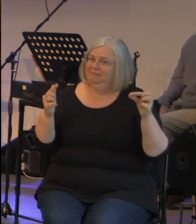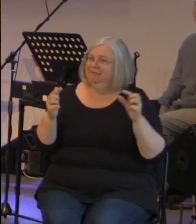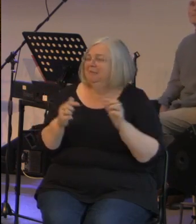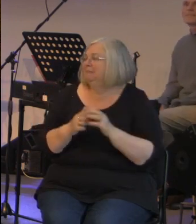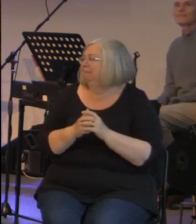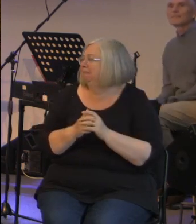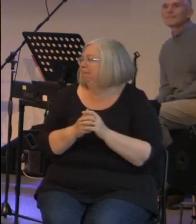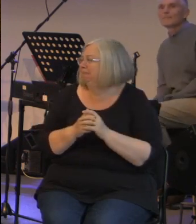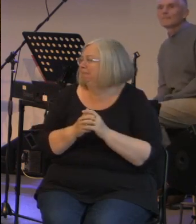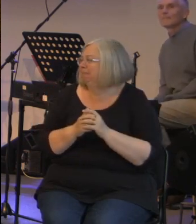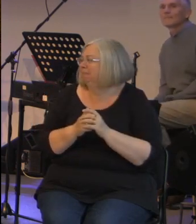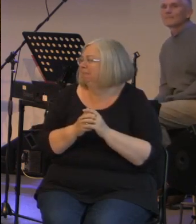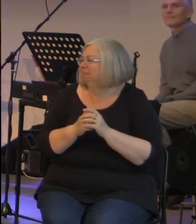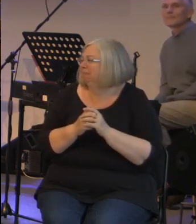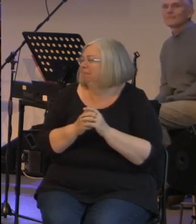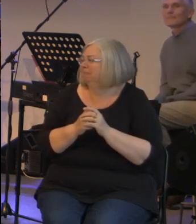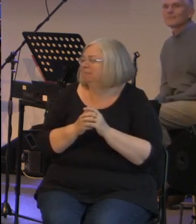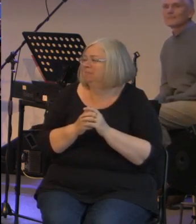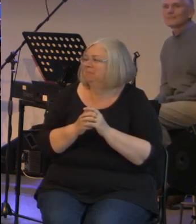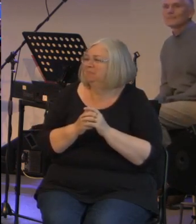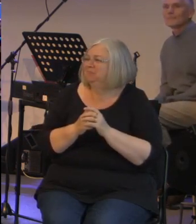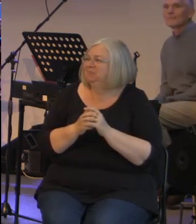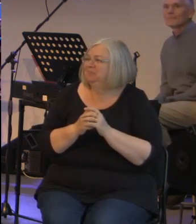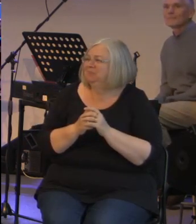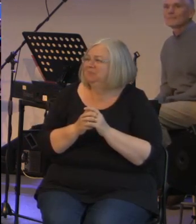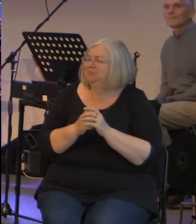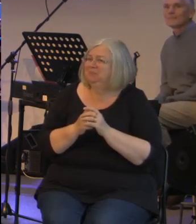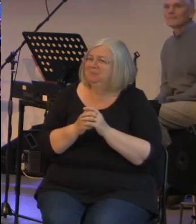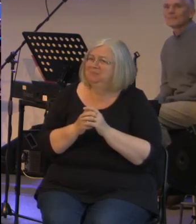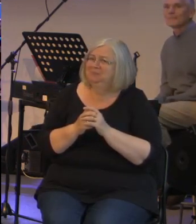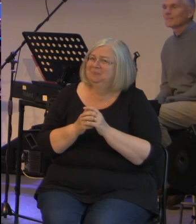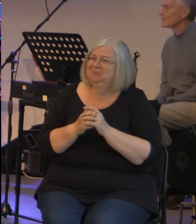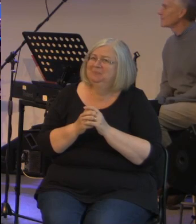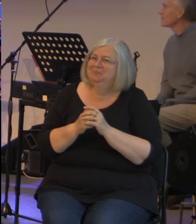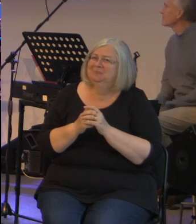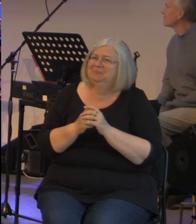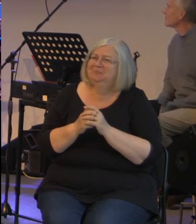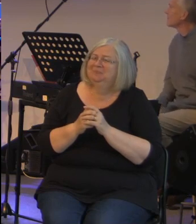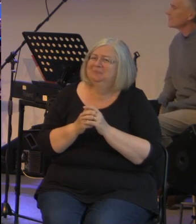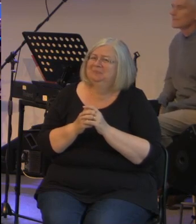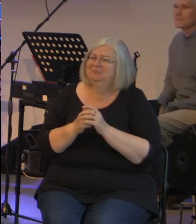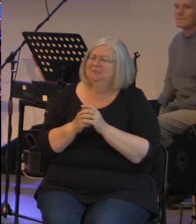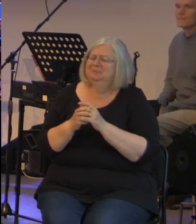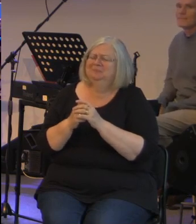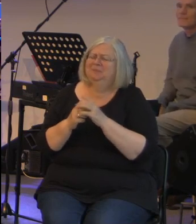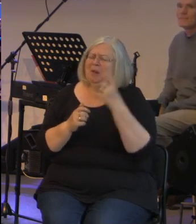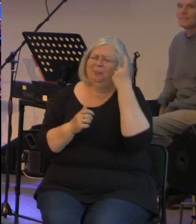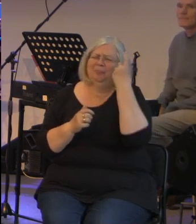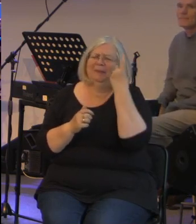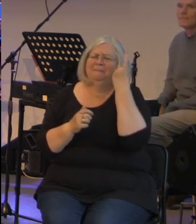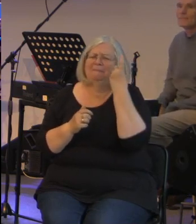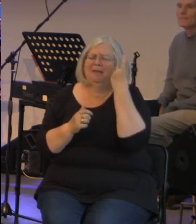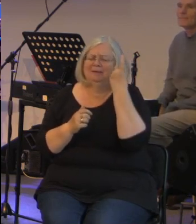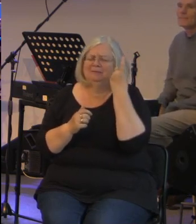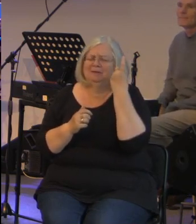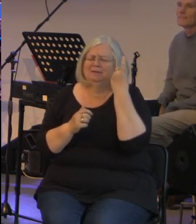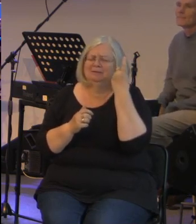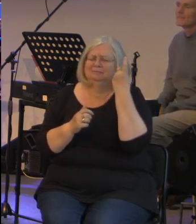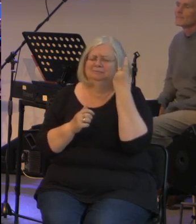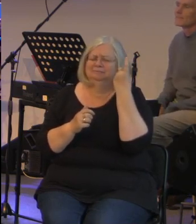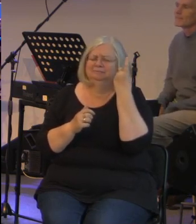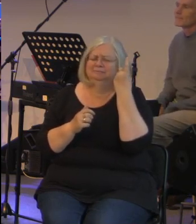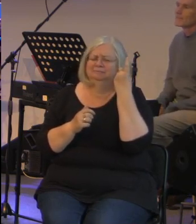A leaf. That's right. So actually, if you think about it, this very cute